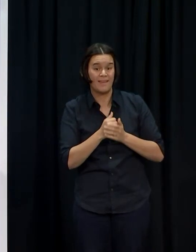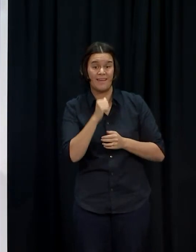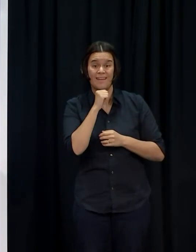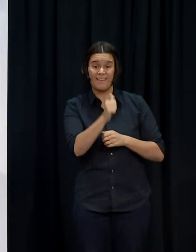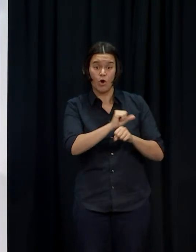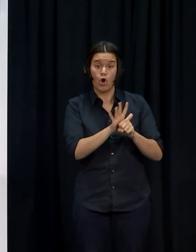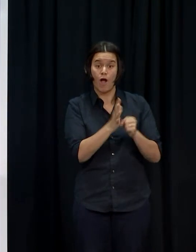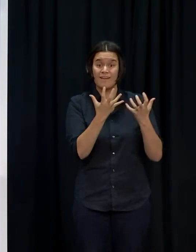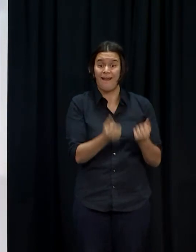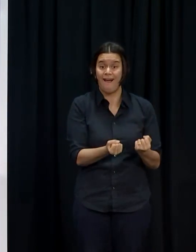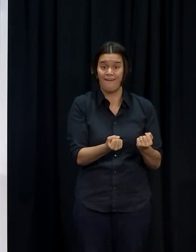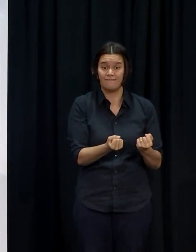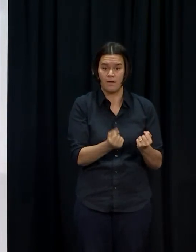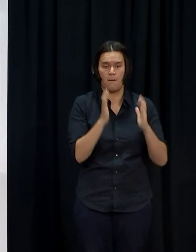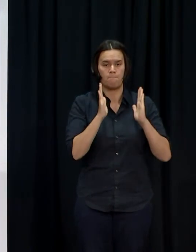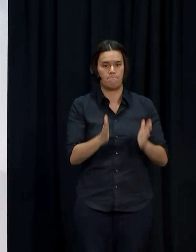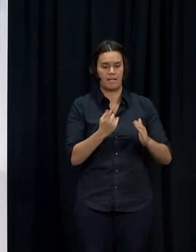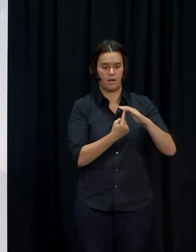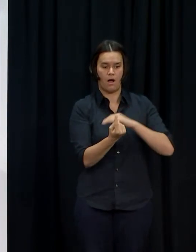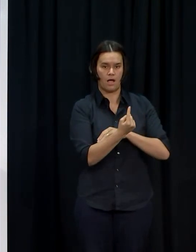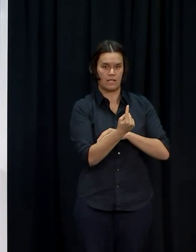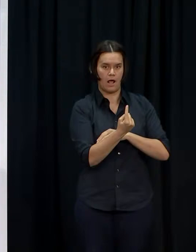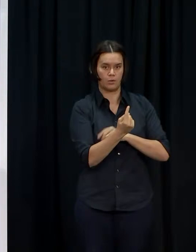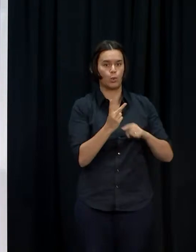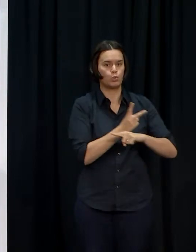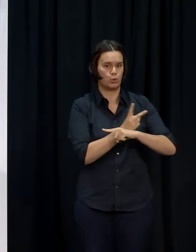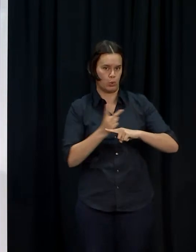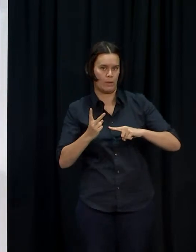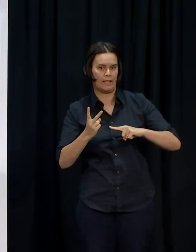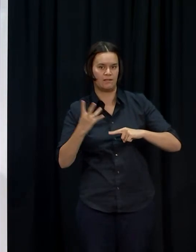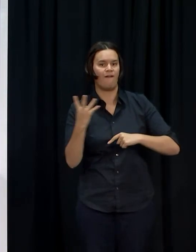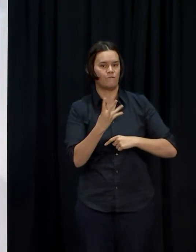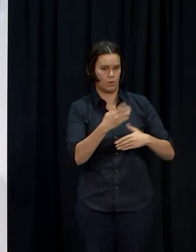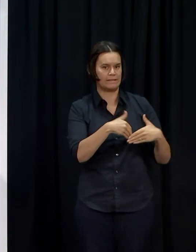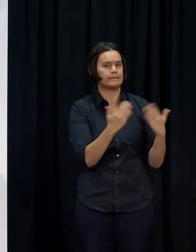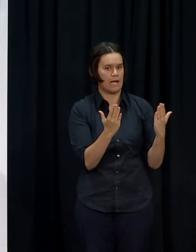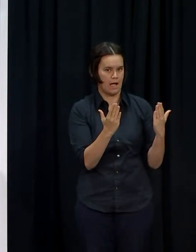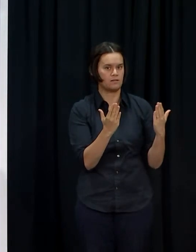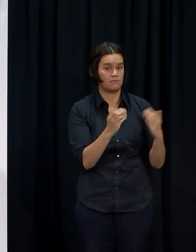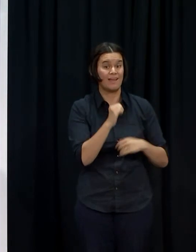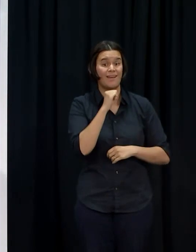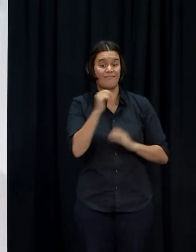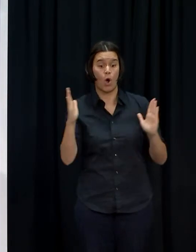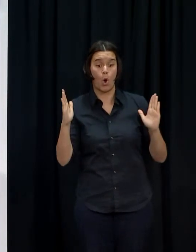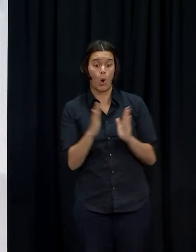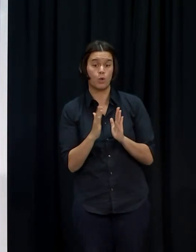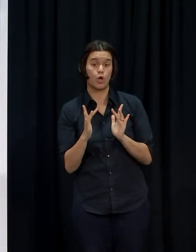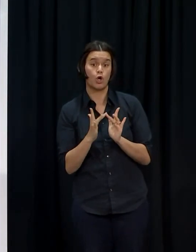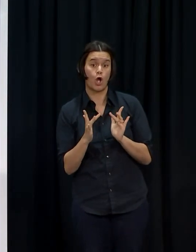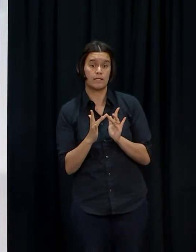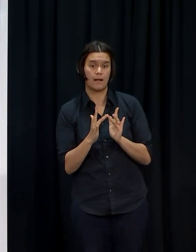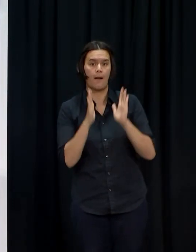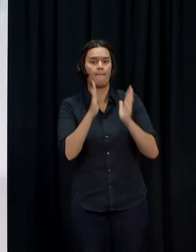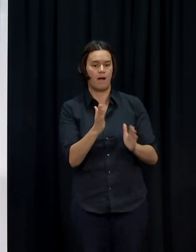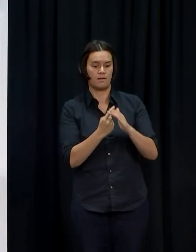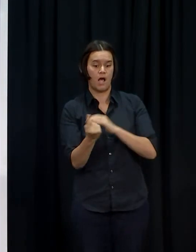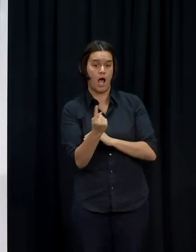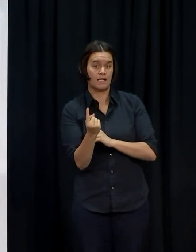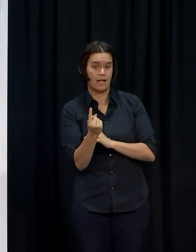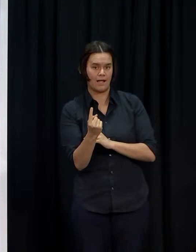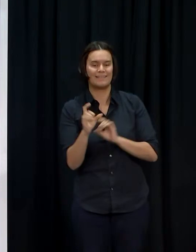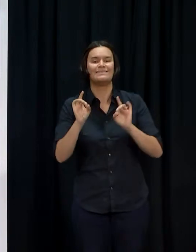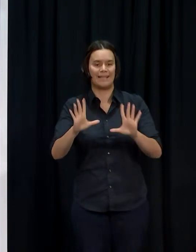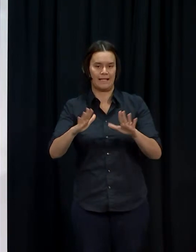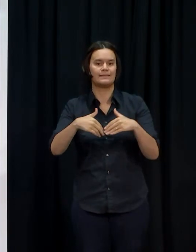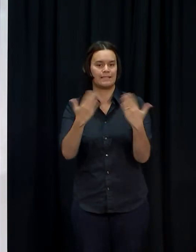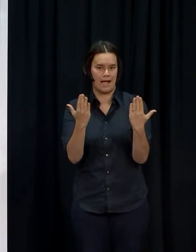are a case and 10 days if you are a contact. These intensive measures can be sustained while numbers are low. Once Omicron